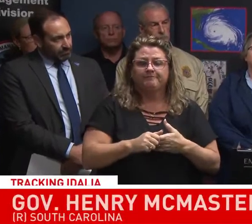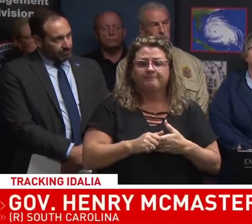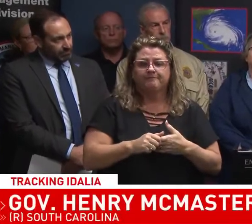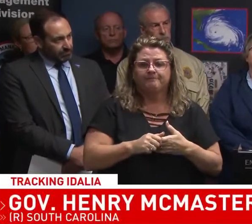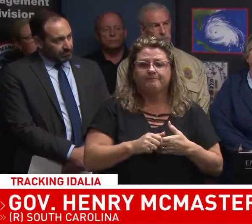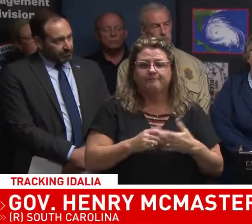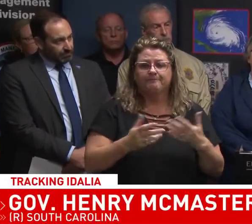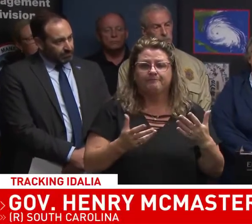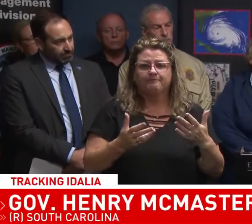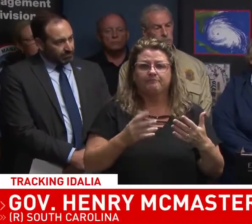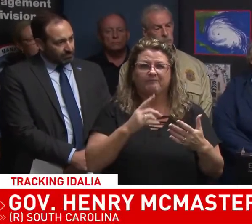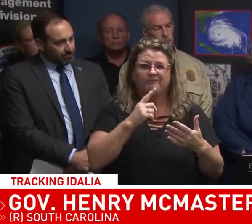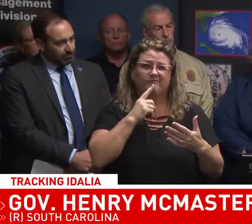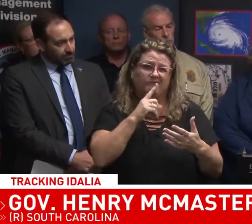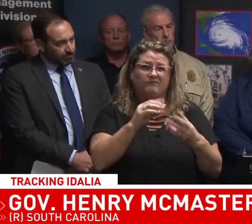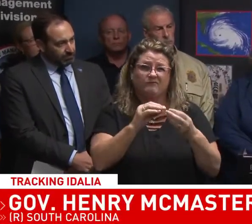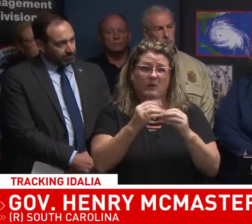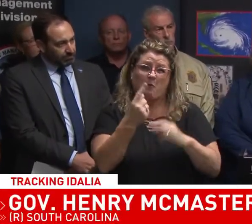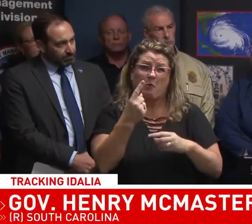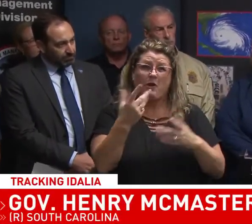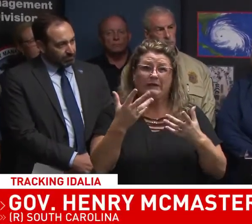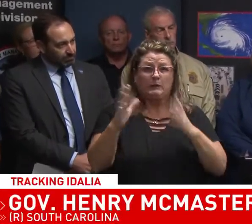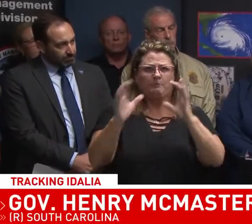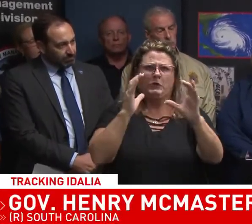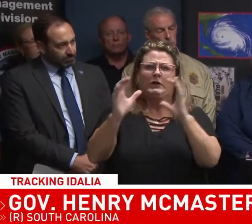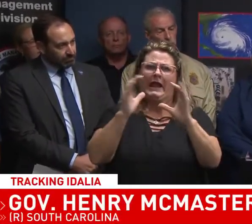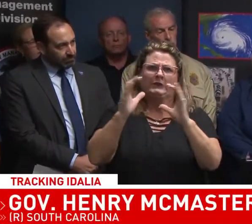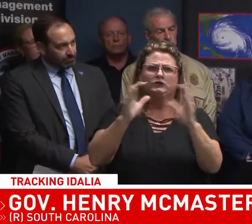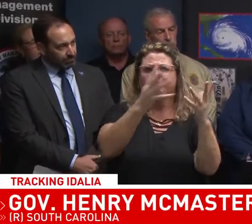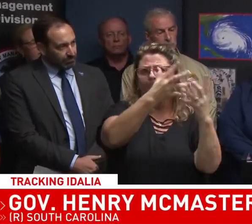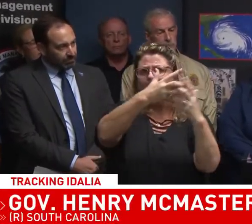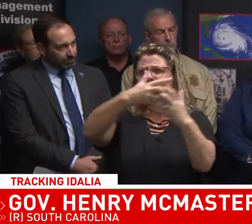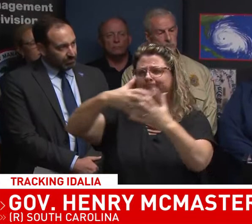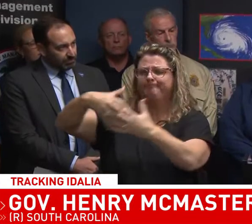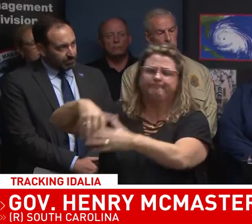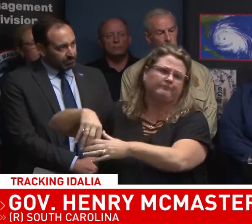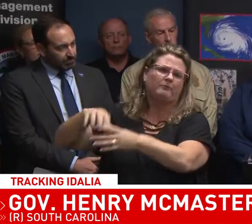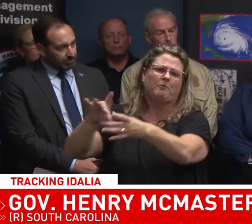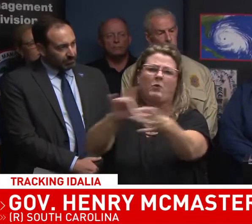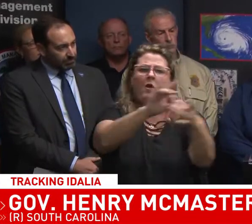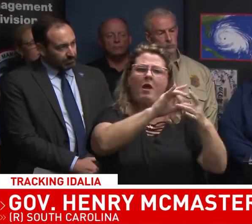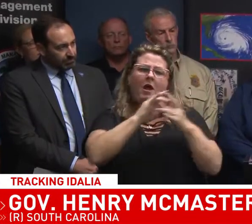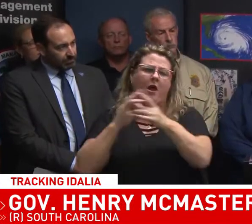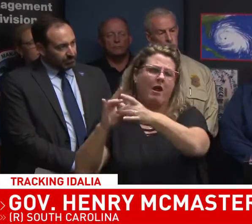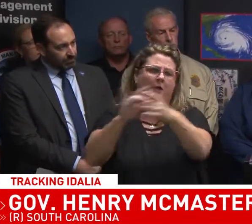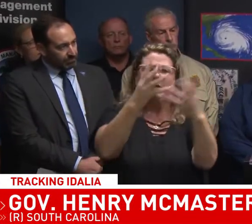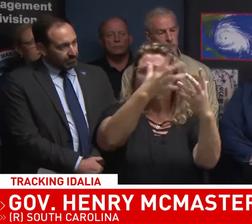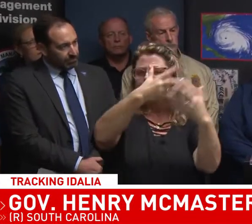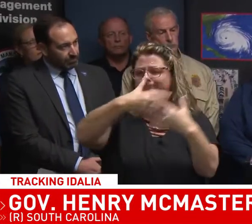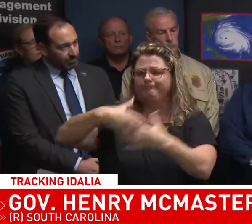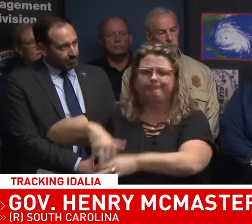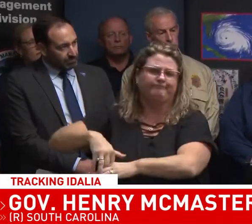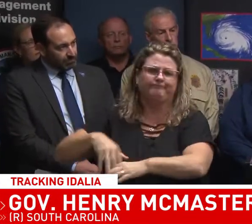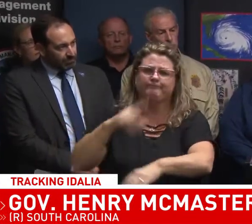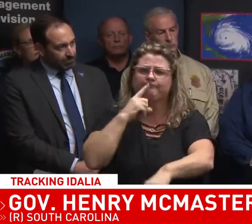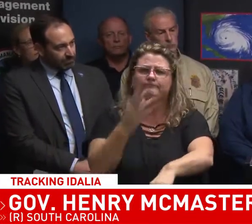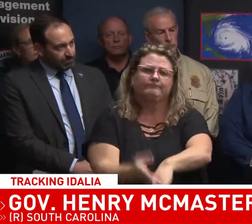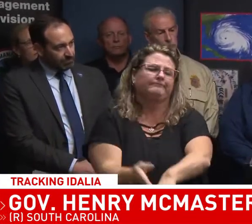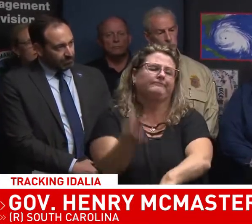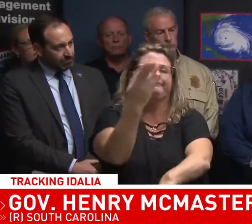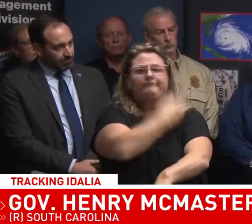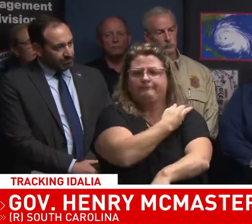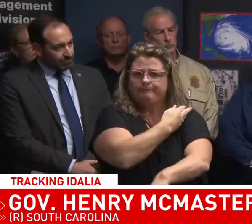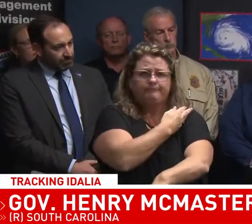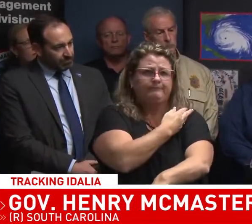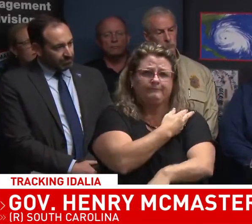the main thing is the communication, collaboration, and cooperation has gotten a lot better, and